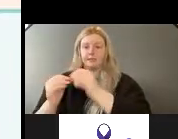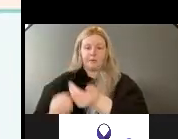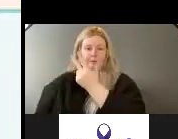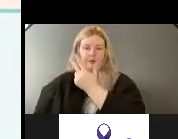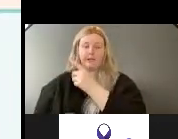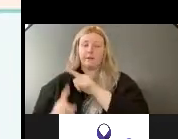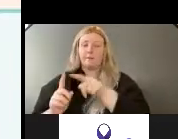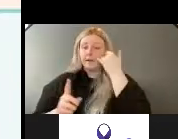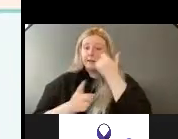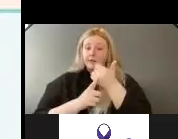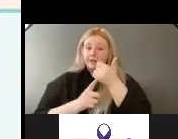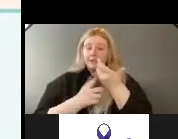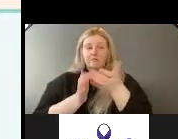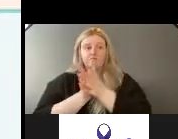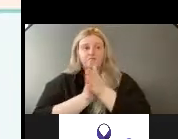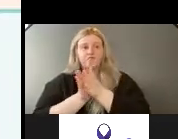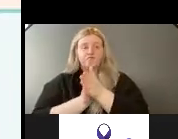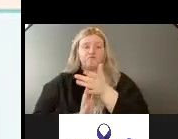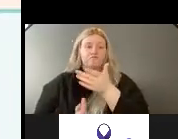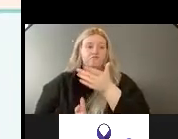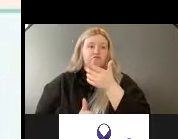you're interested in sort of the